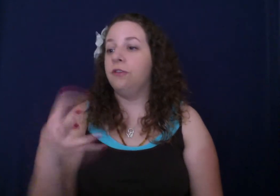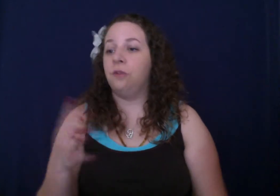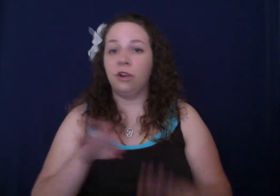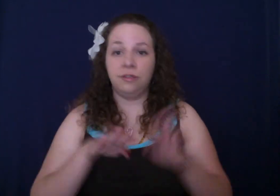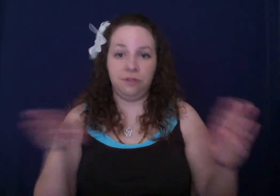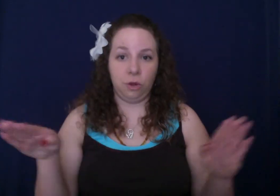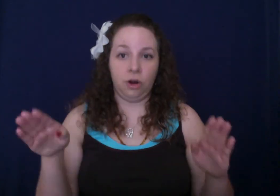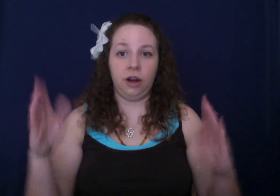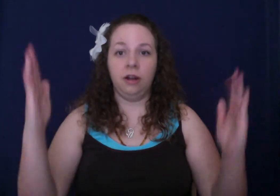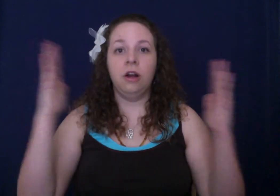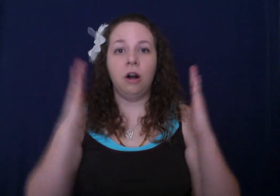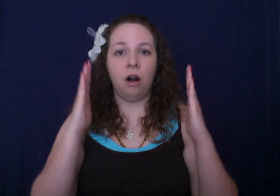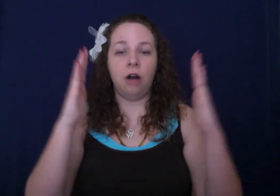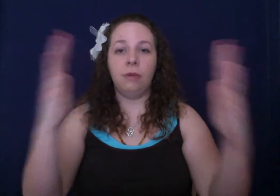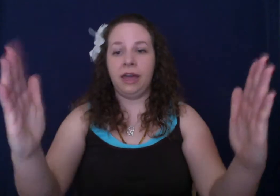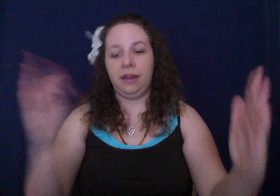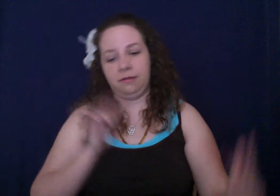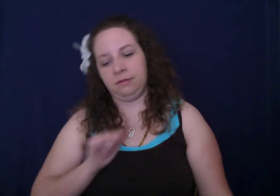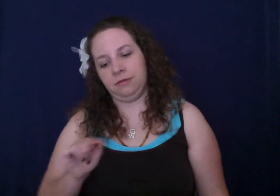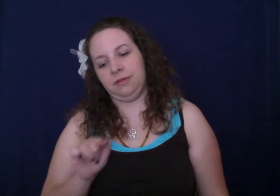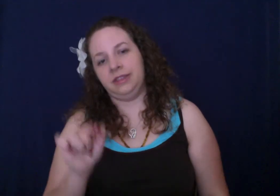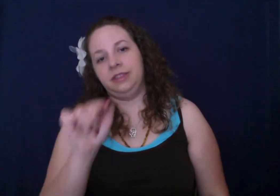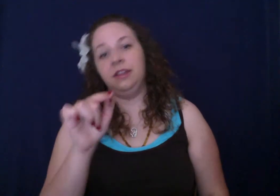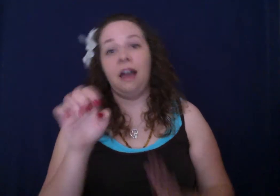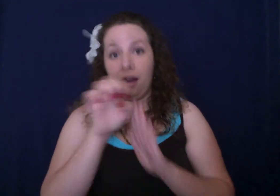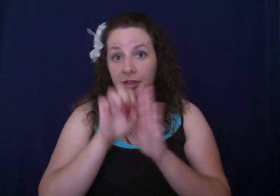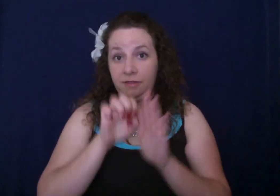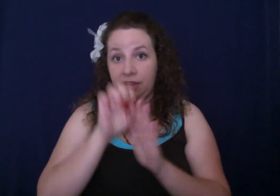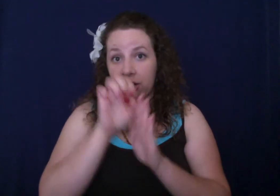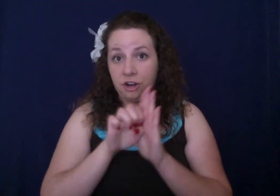4th floor, hallway, right, elevator,